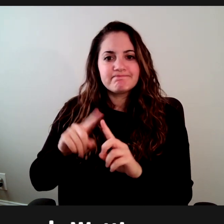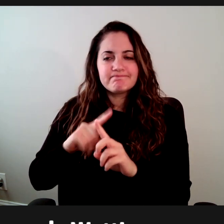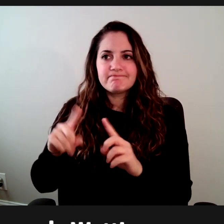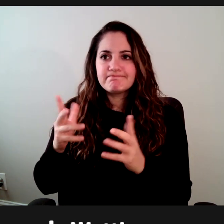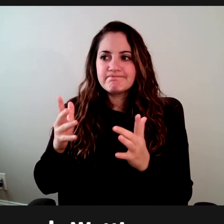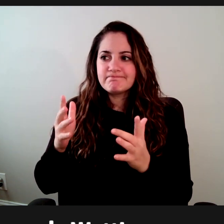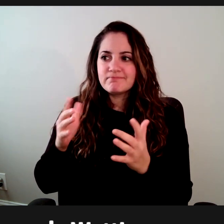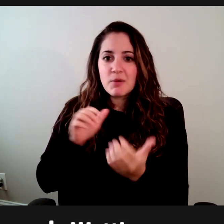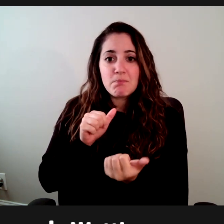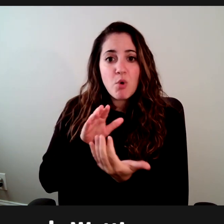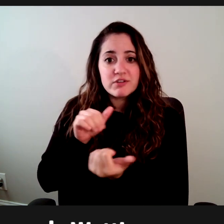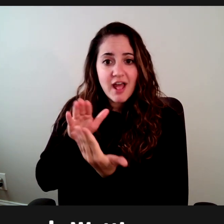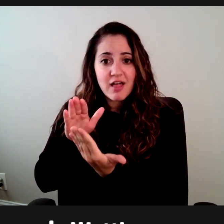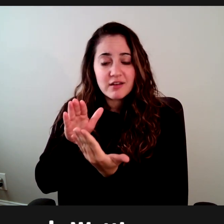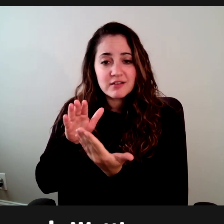different